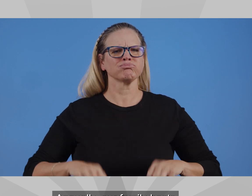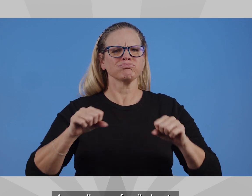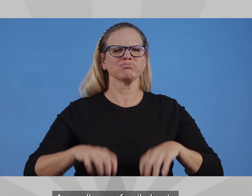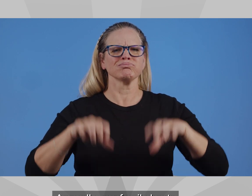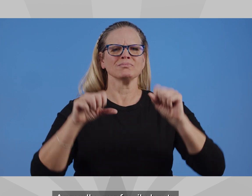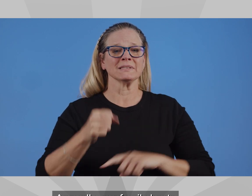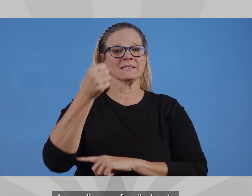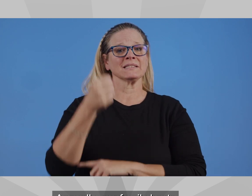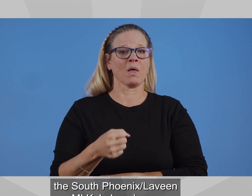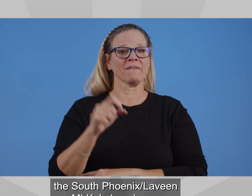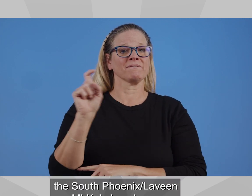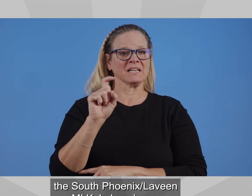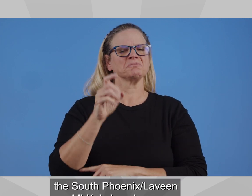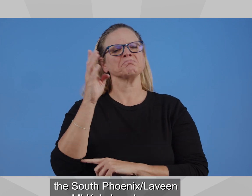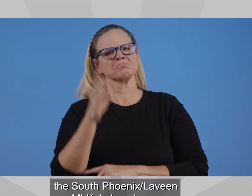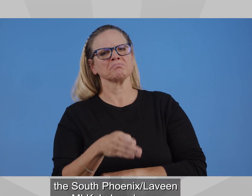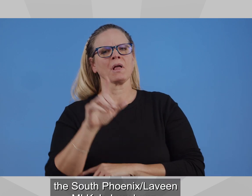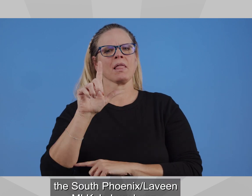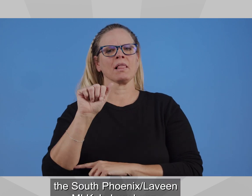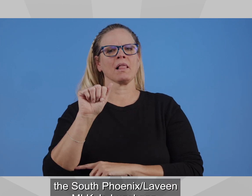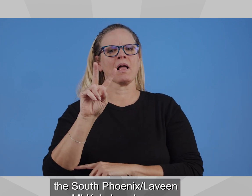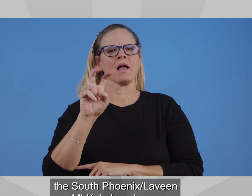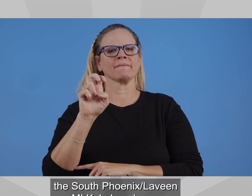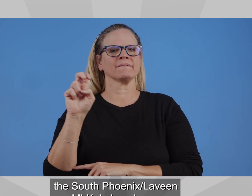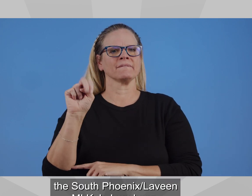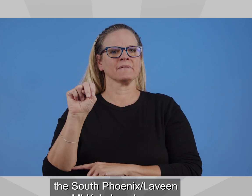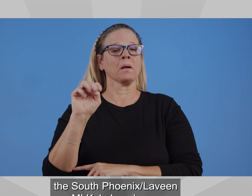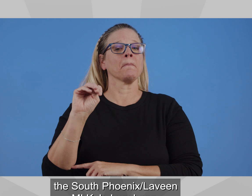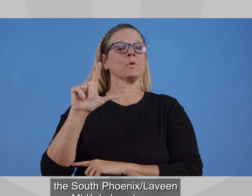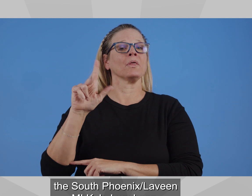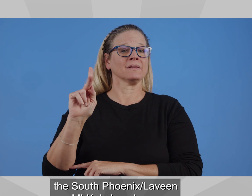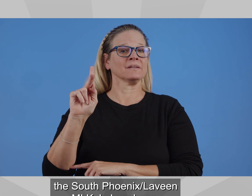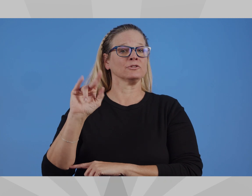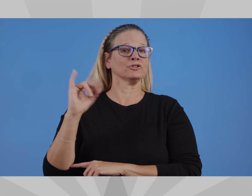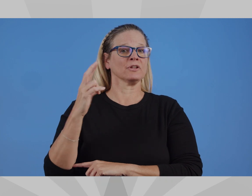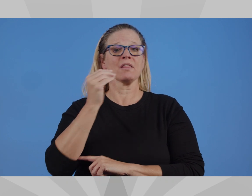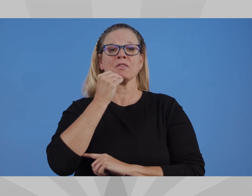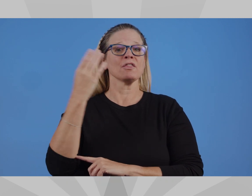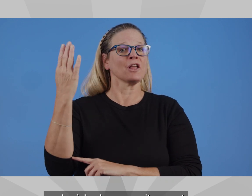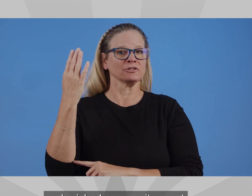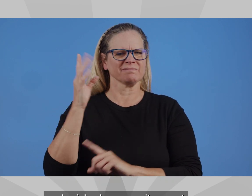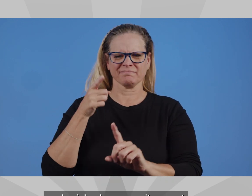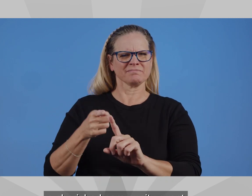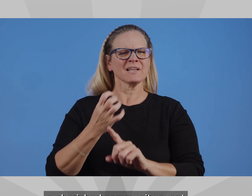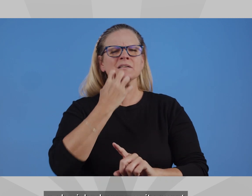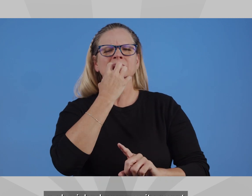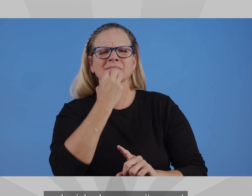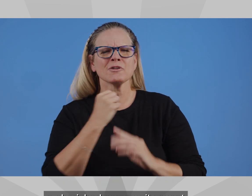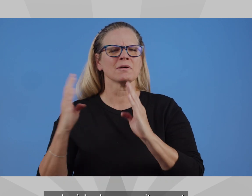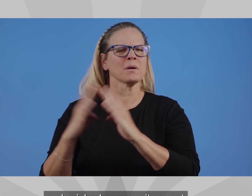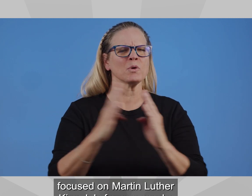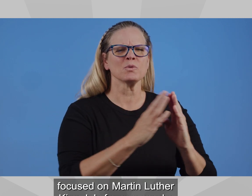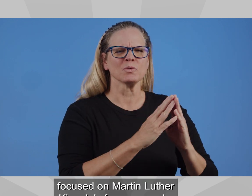Annually, our family hosts the South Phoenix Levine MLK Jr. Luncheon, a cherished